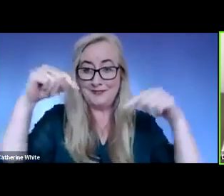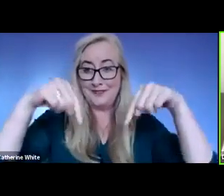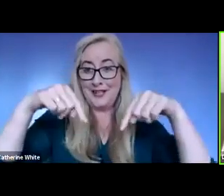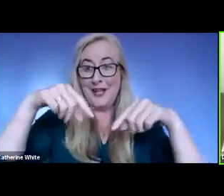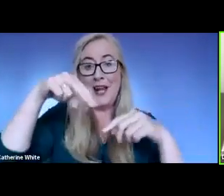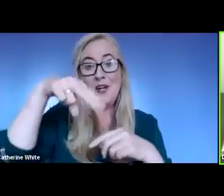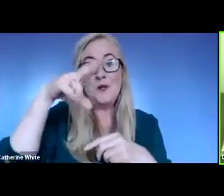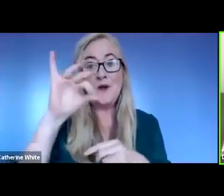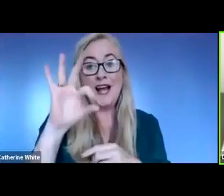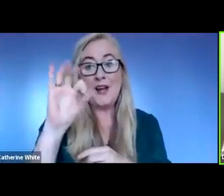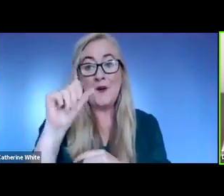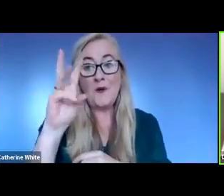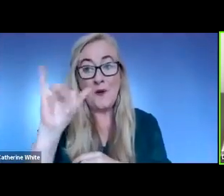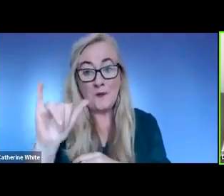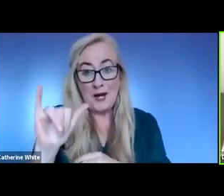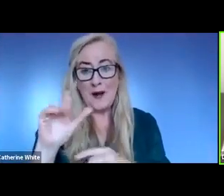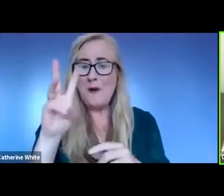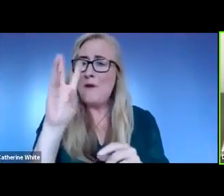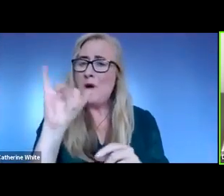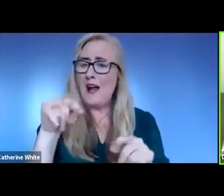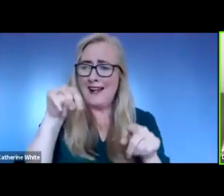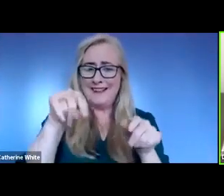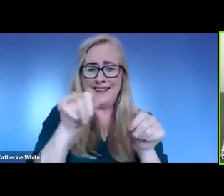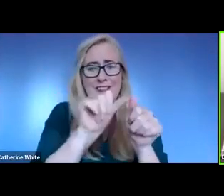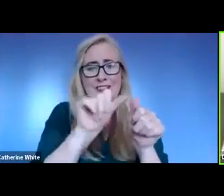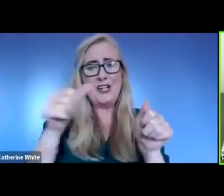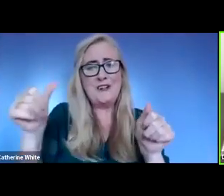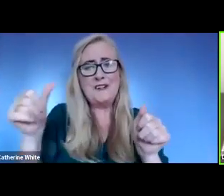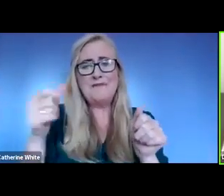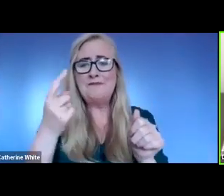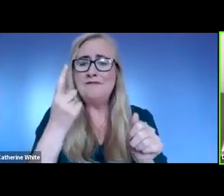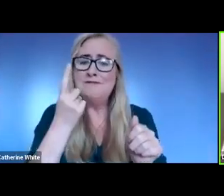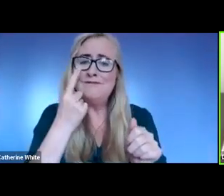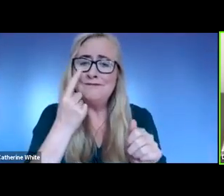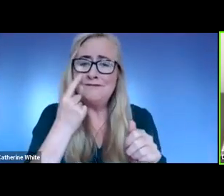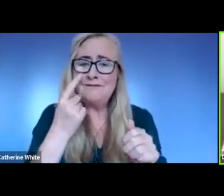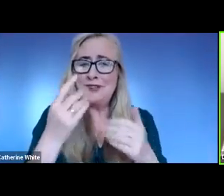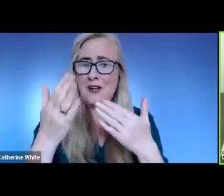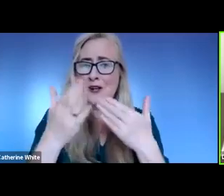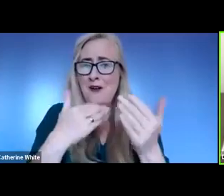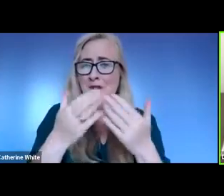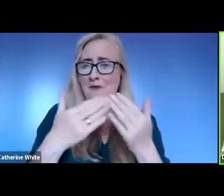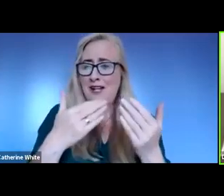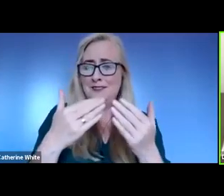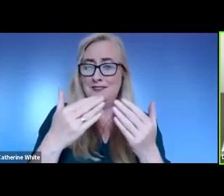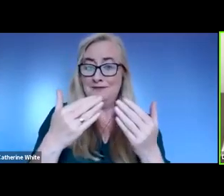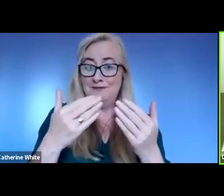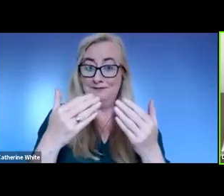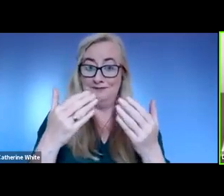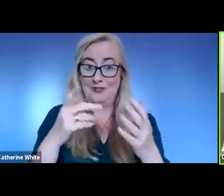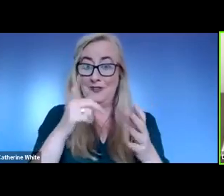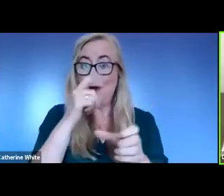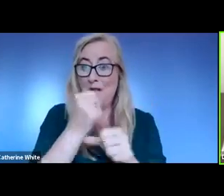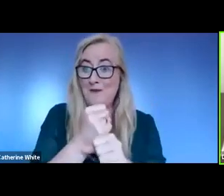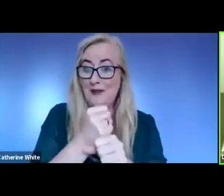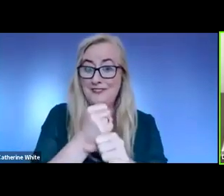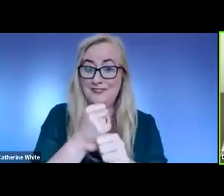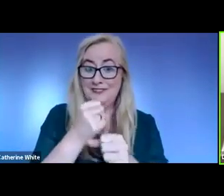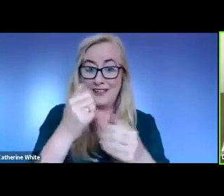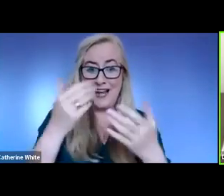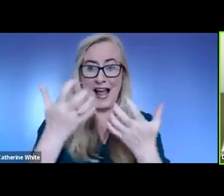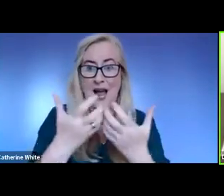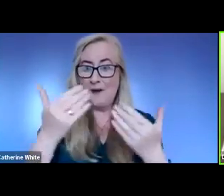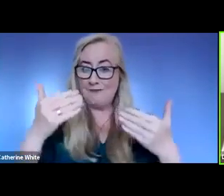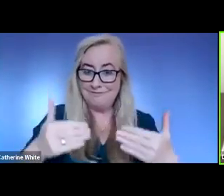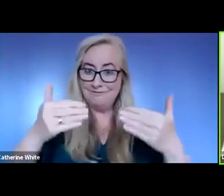Galway. The purpose of the series is to further the RIA's mission as an institution committed to discussion and debate to advance the public